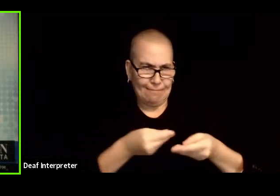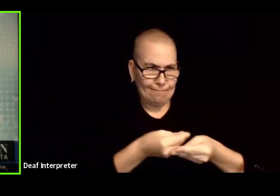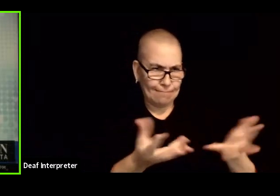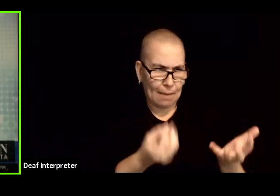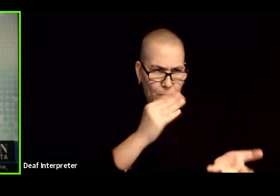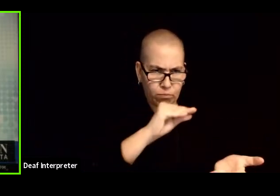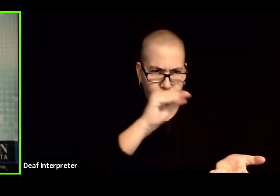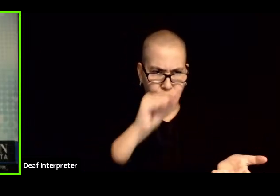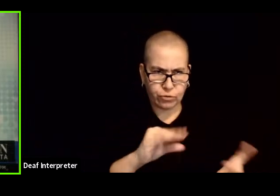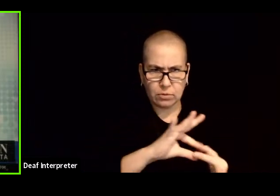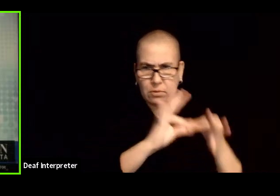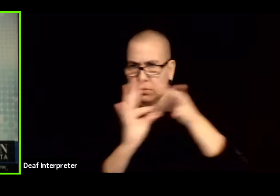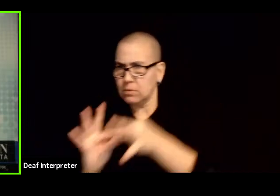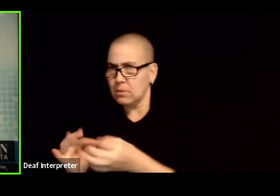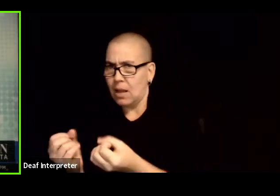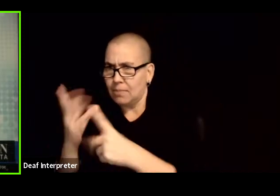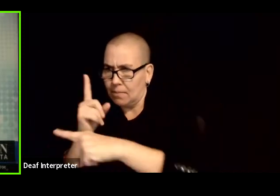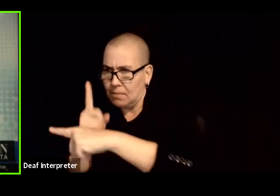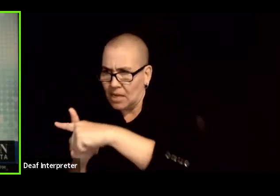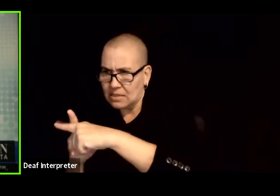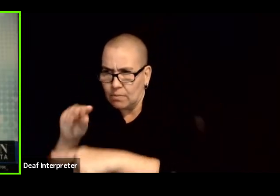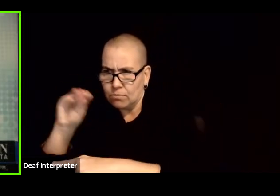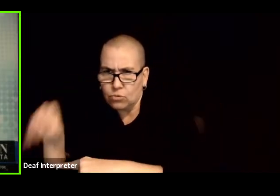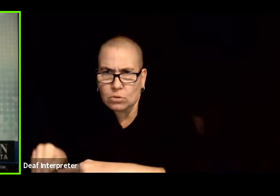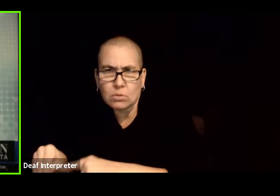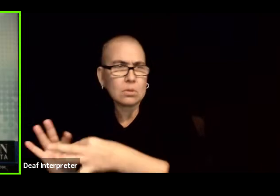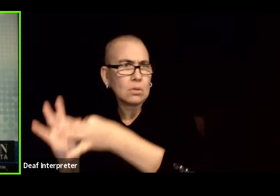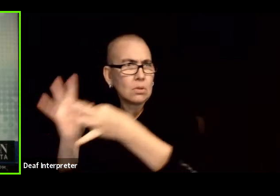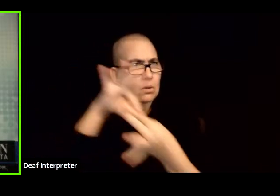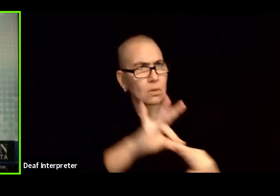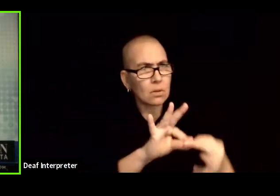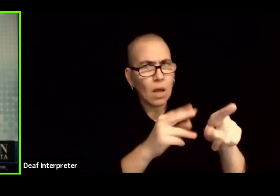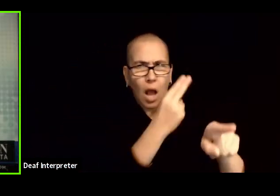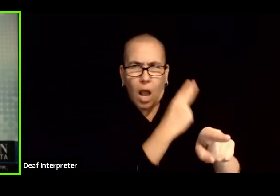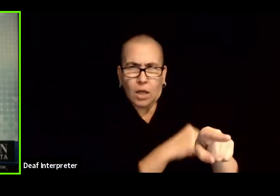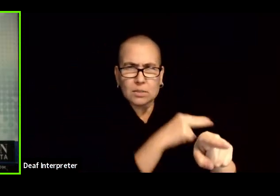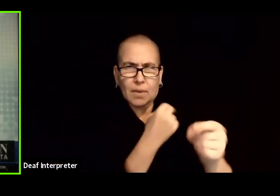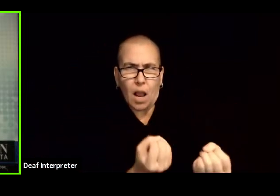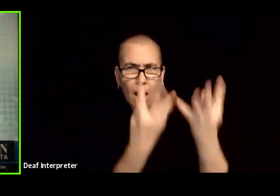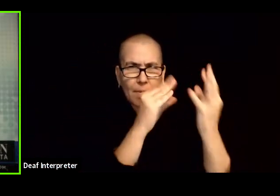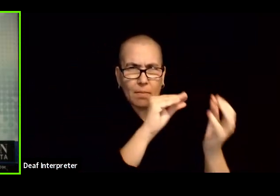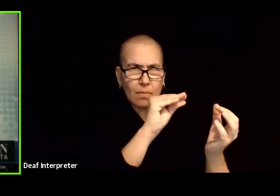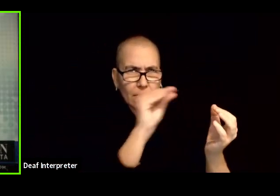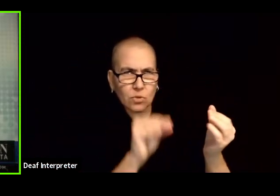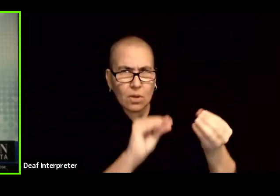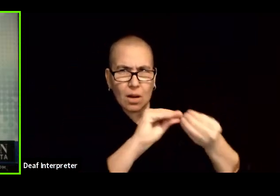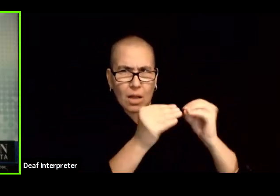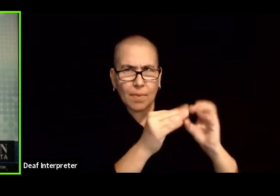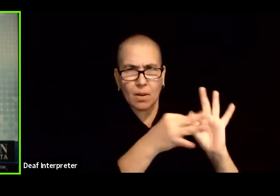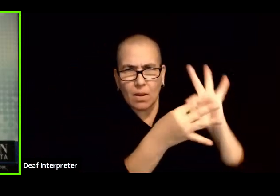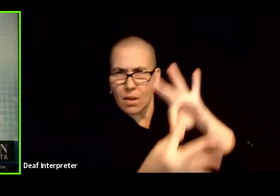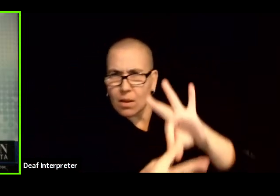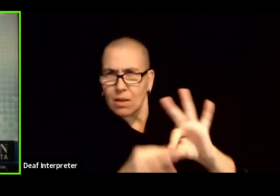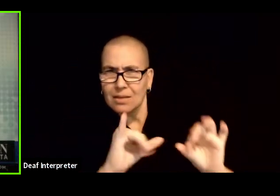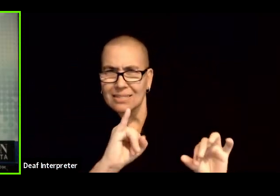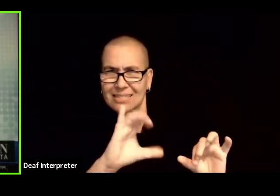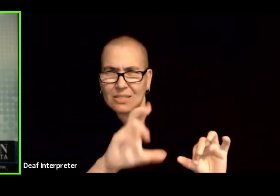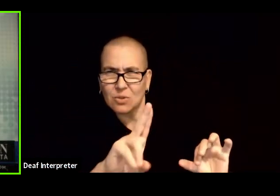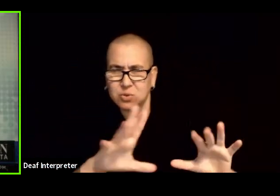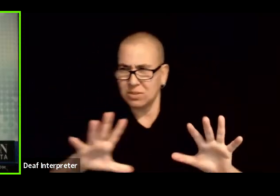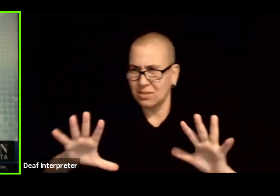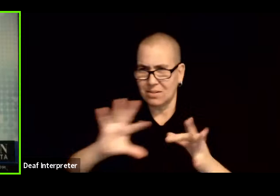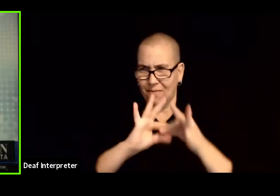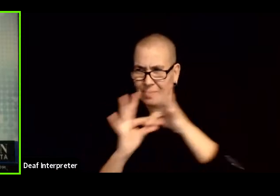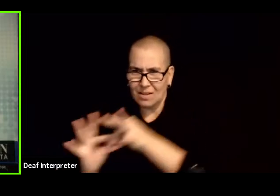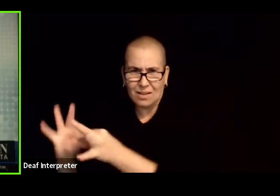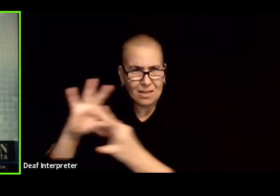indicators are heading still further up in the coming week. We haven't, I think we've done